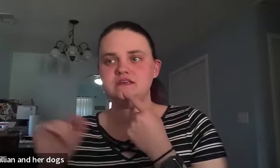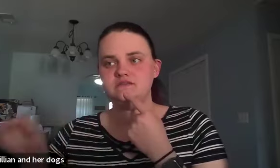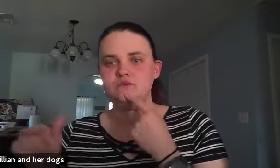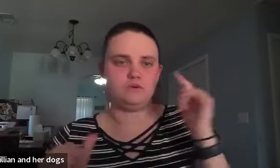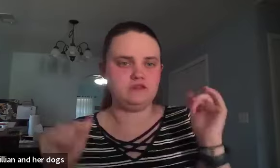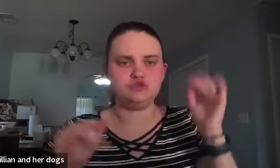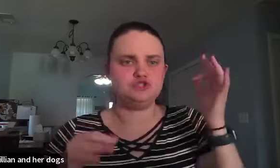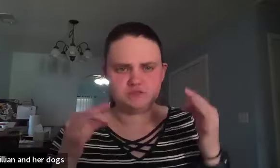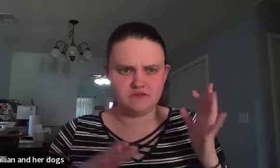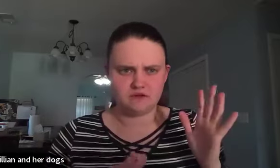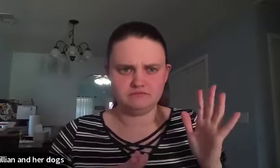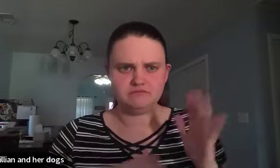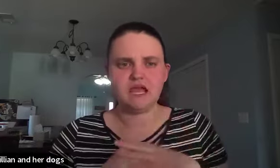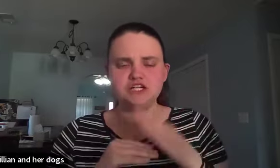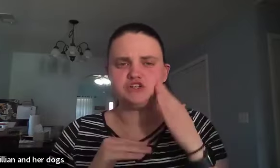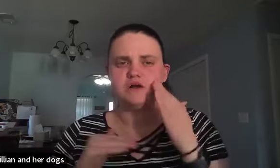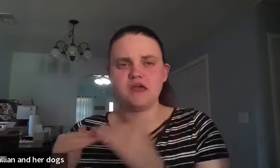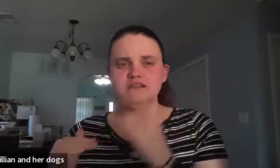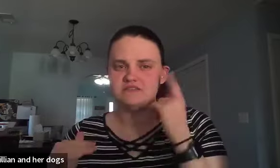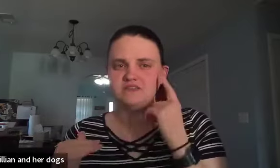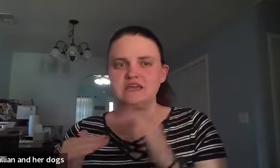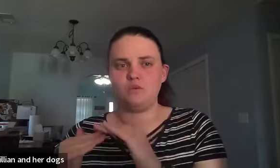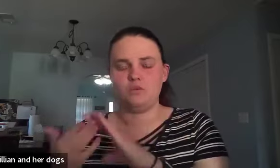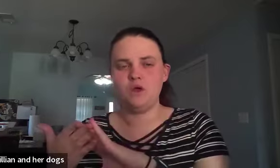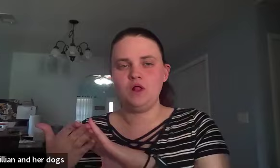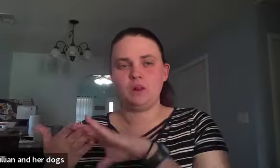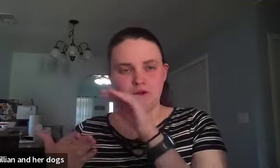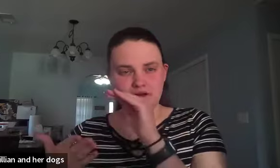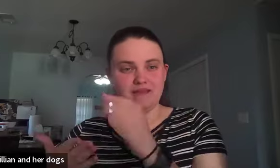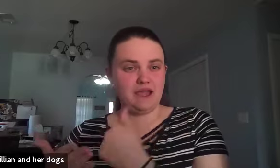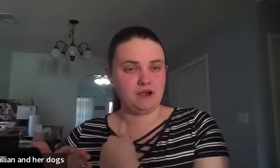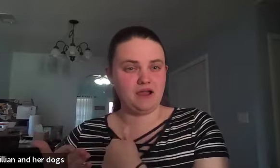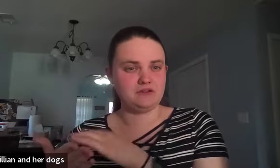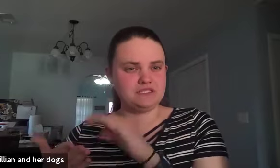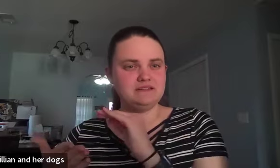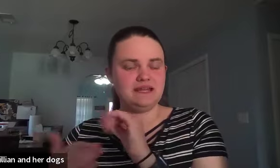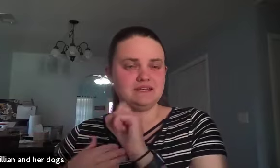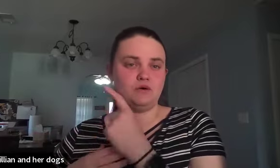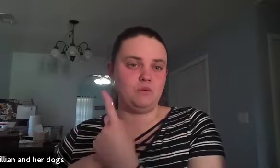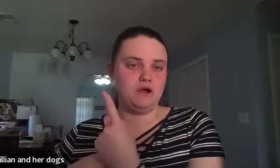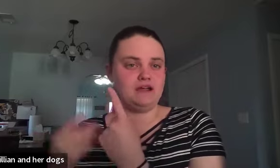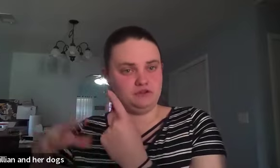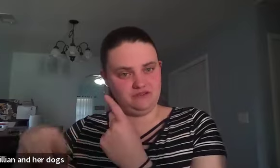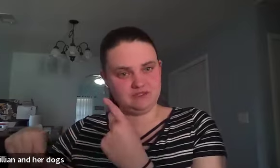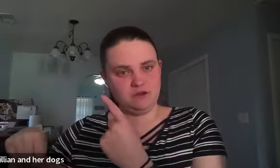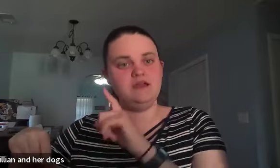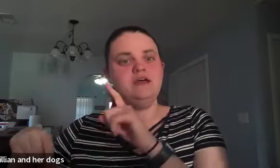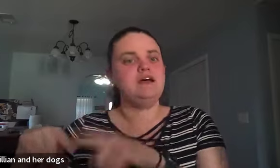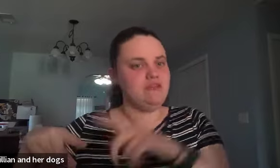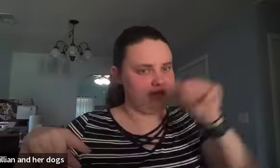like, or there's no judgment there. I just call it that because I think that's how learning it, like how when I learned it in ASL 1, I learned it this way. And then